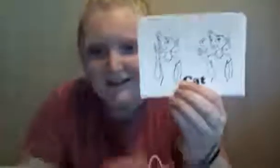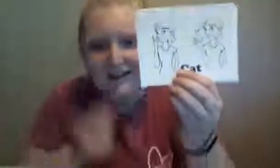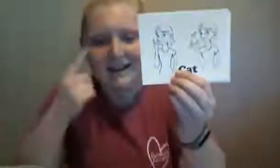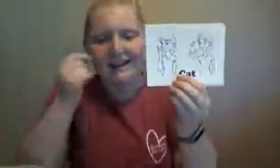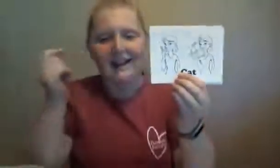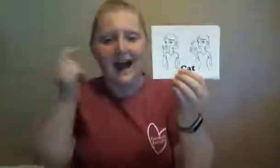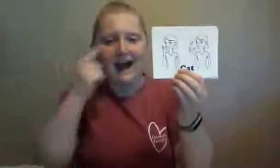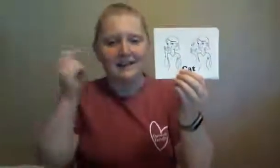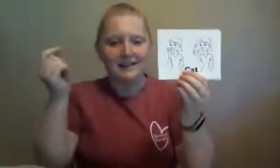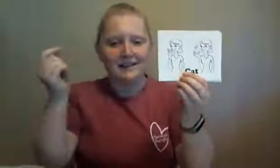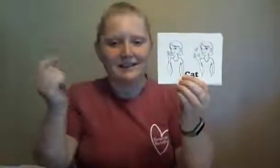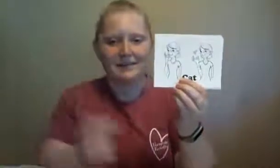Cat.